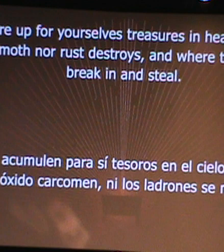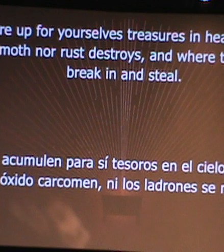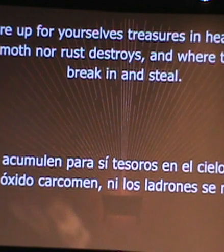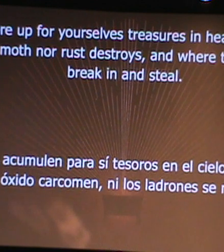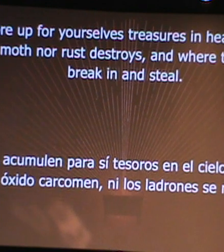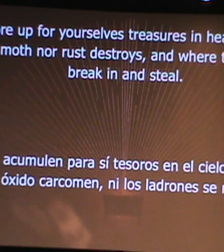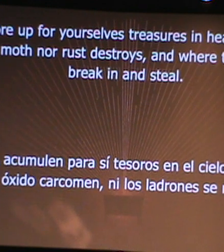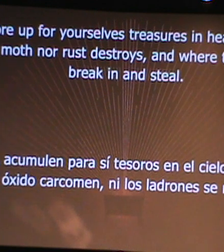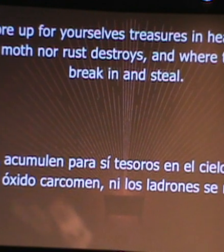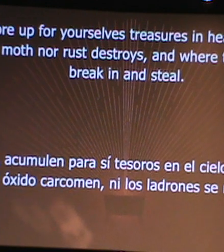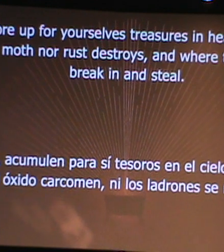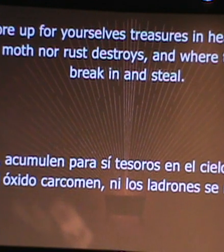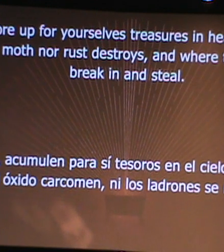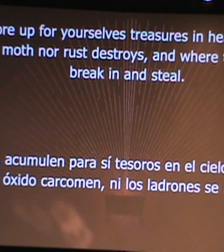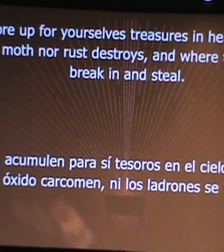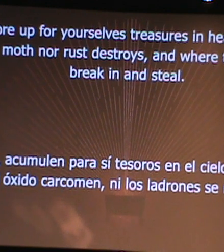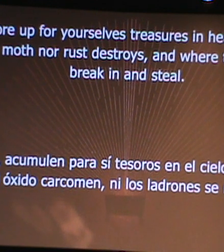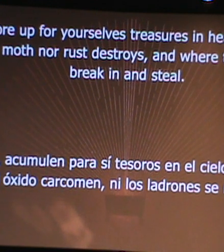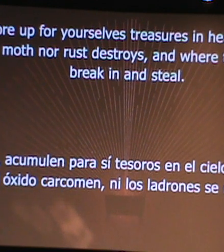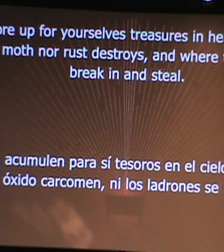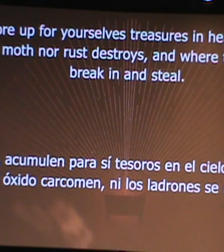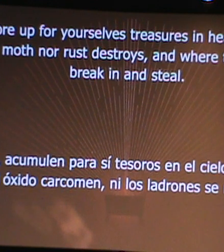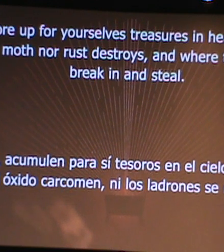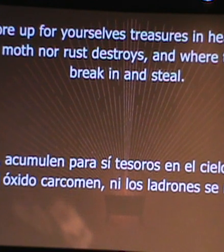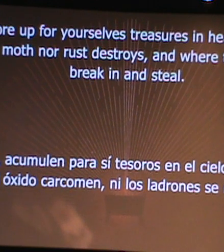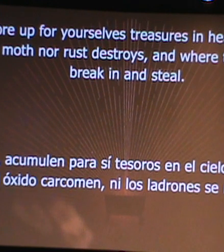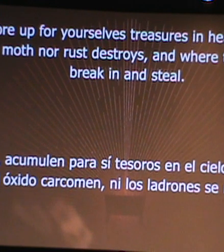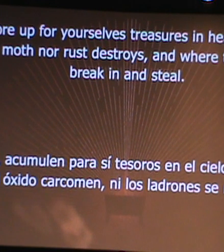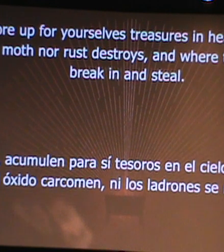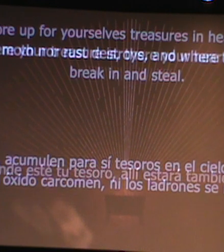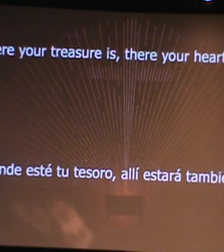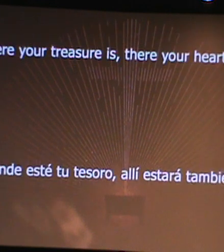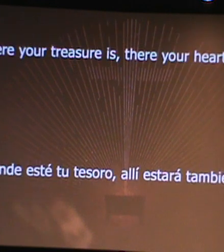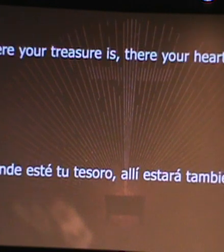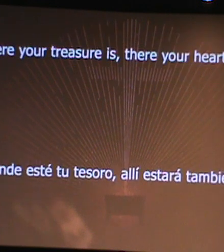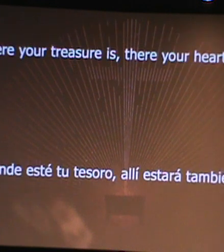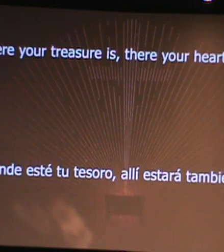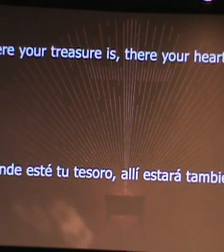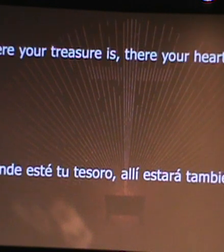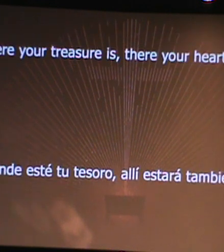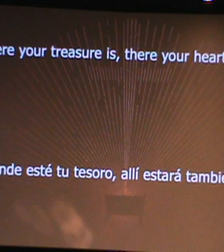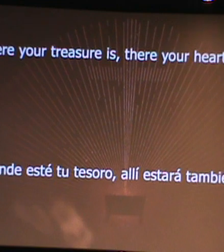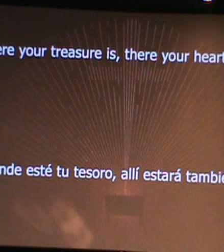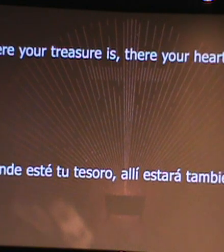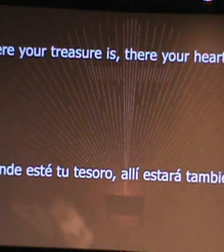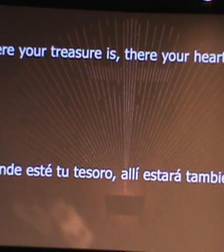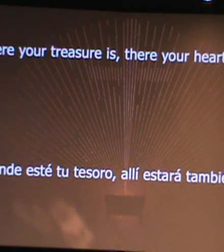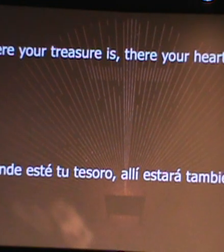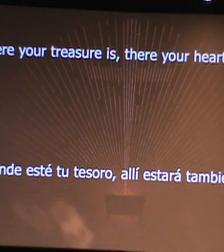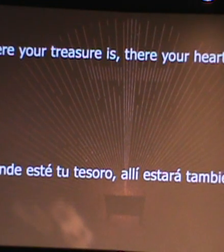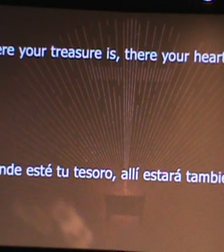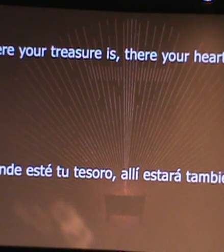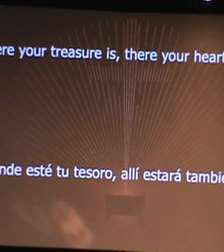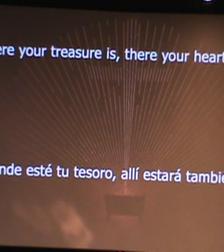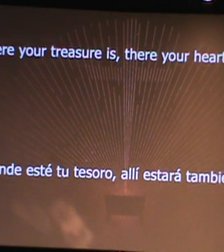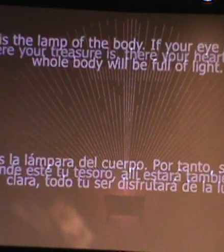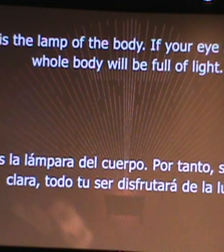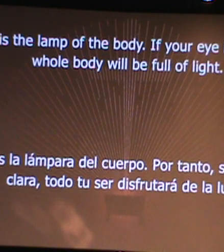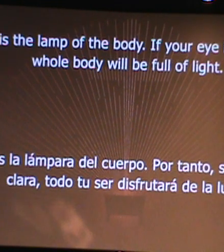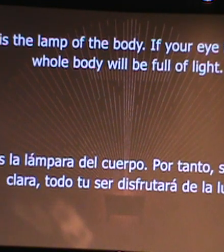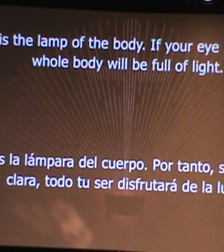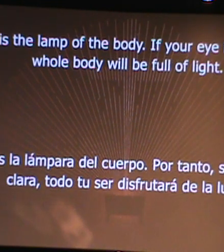moth nor rust destroys, and where thieves don't break in and steal. For where your treasure is, there your heart will be